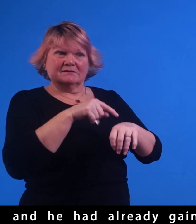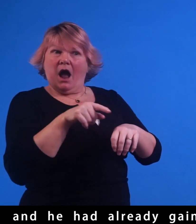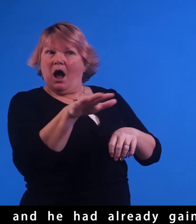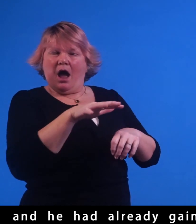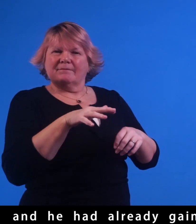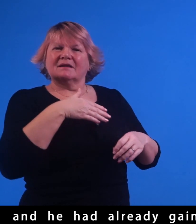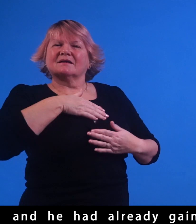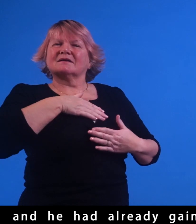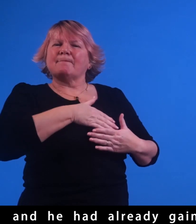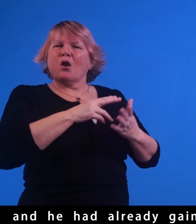Wars.